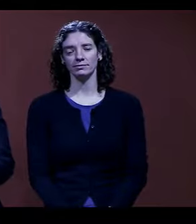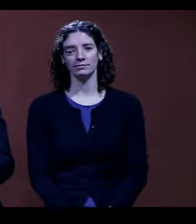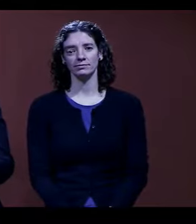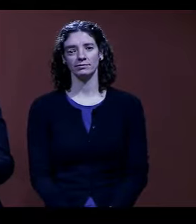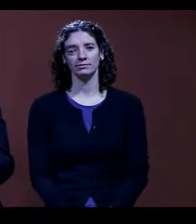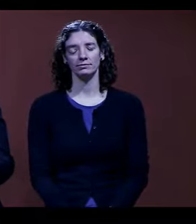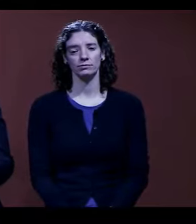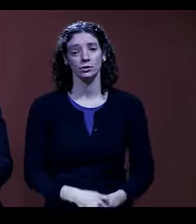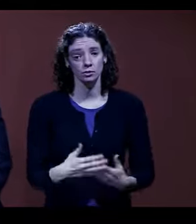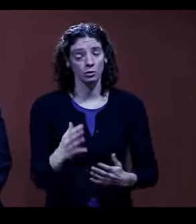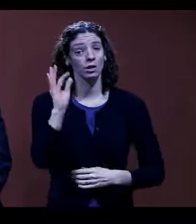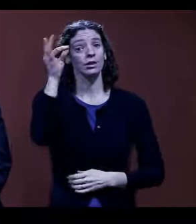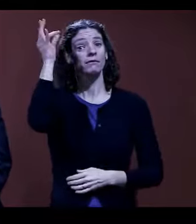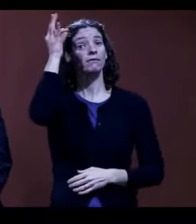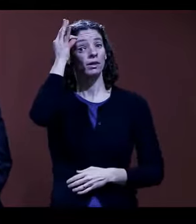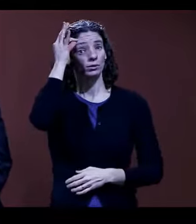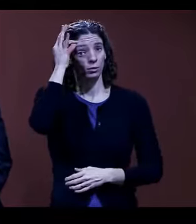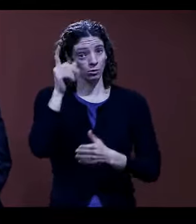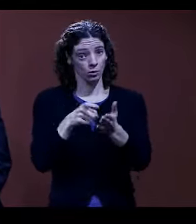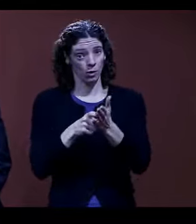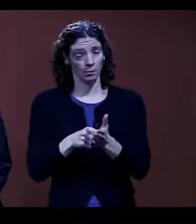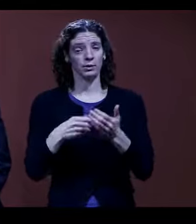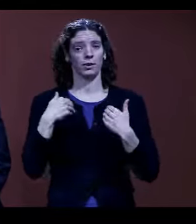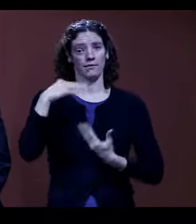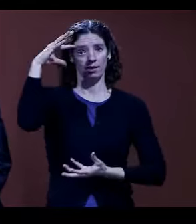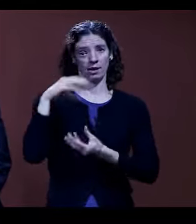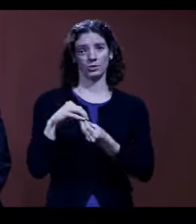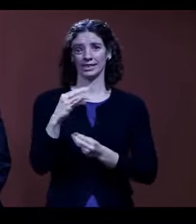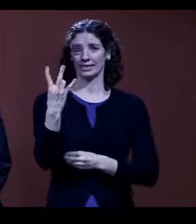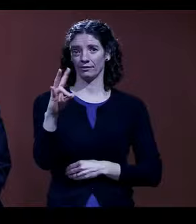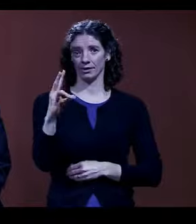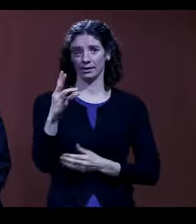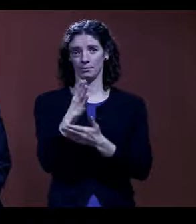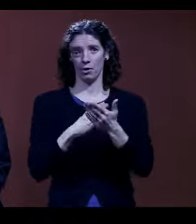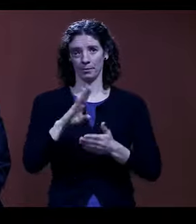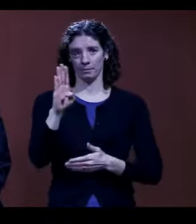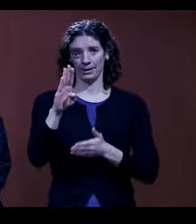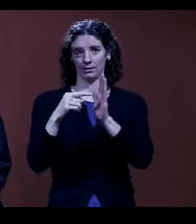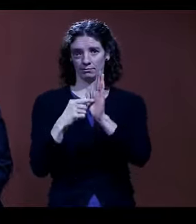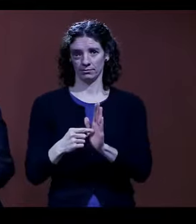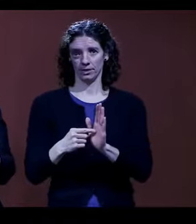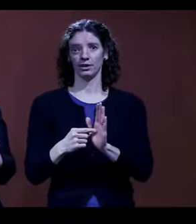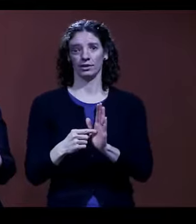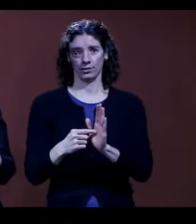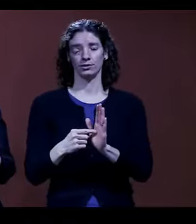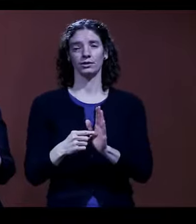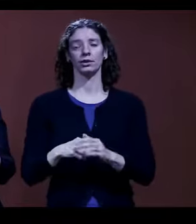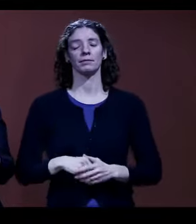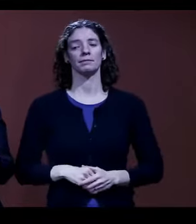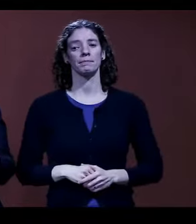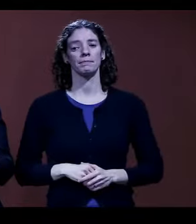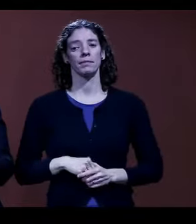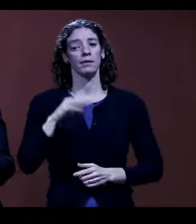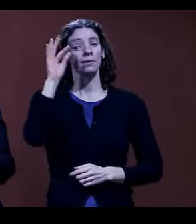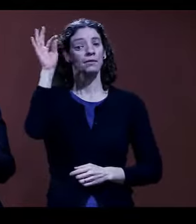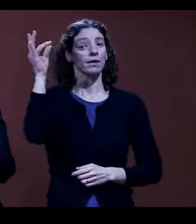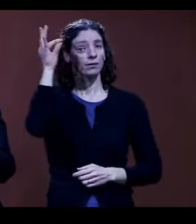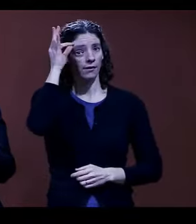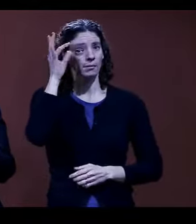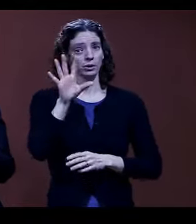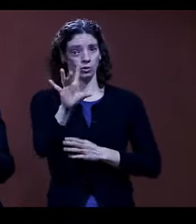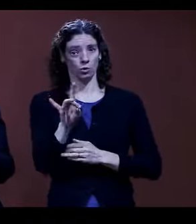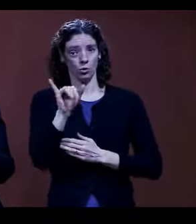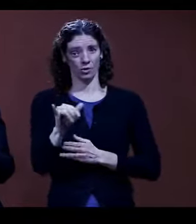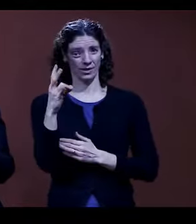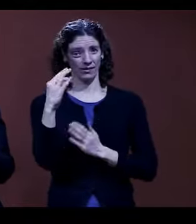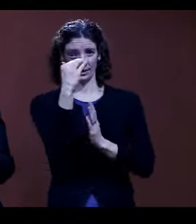So federal requirements, there are actually 17 Part B indicators. They've been chosen by the federal government because they've been